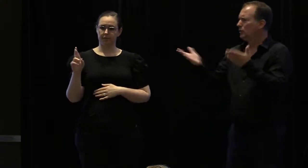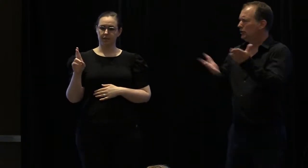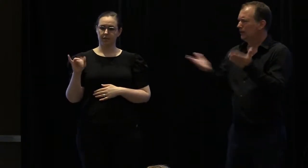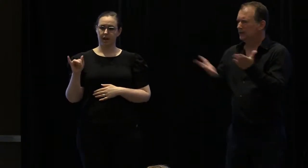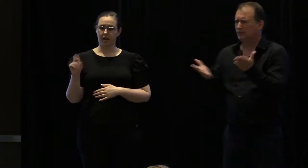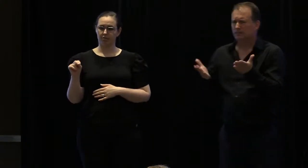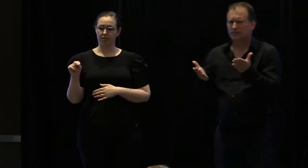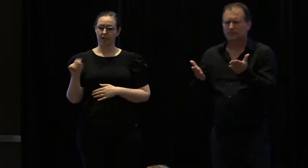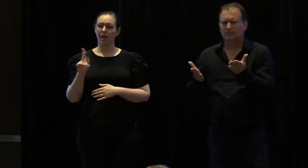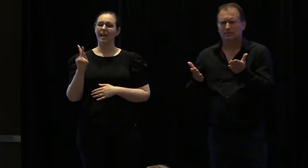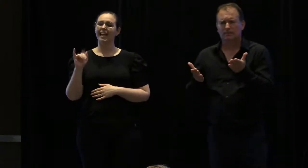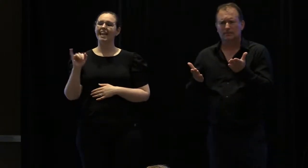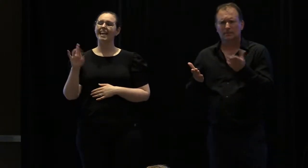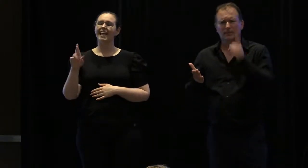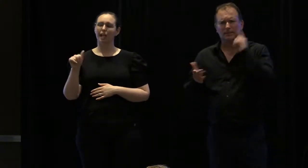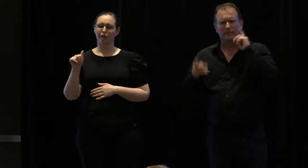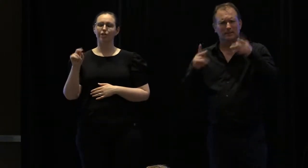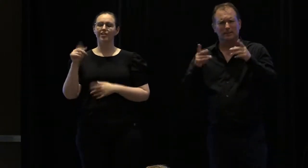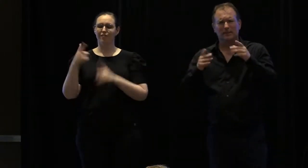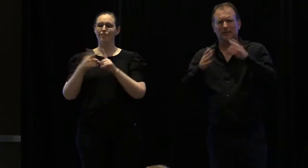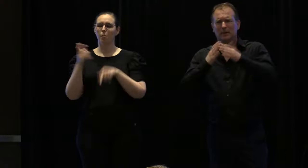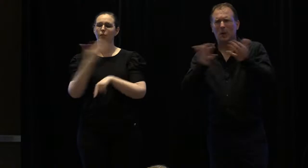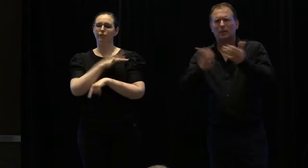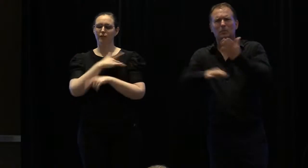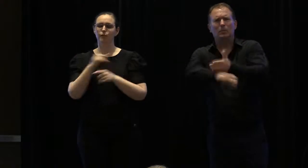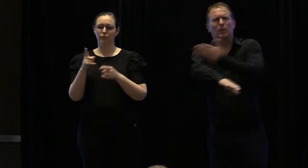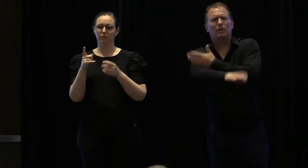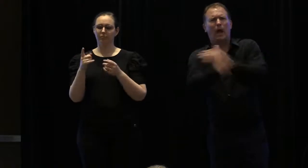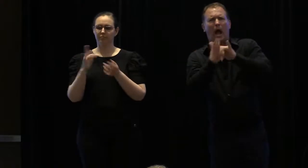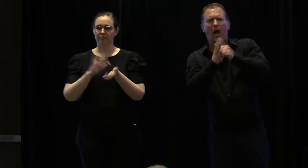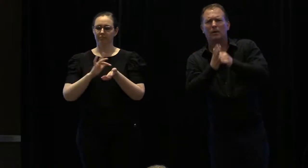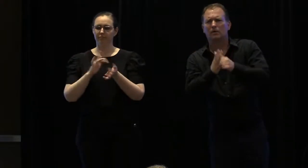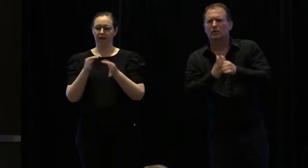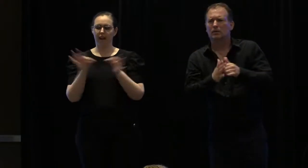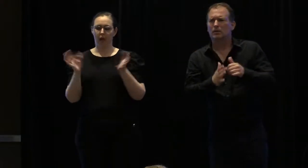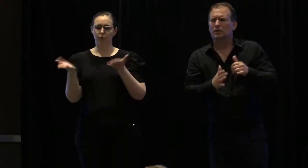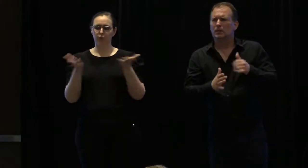the executive director at Provincial Language Services,